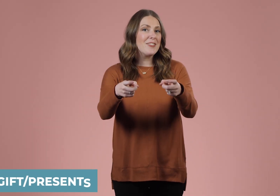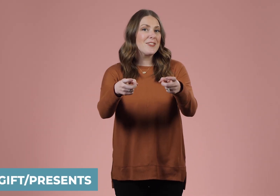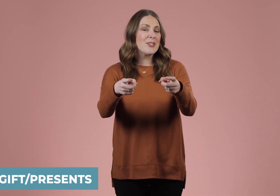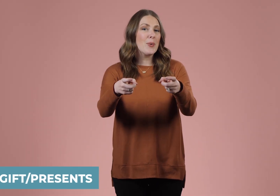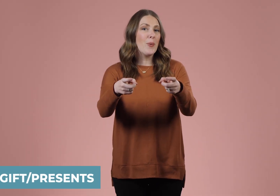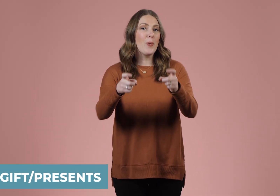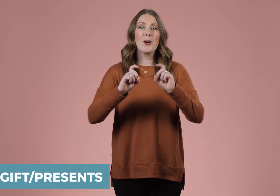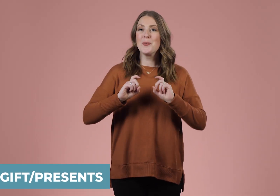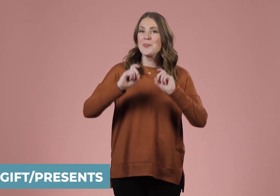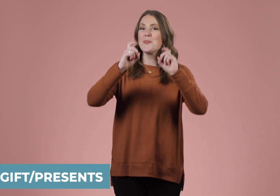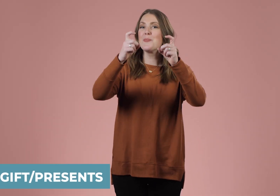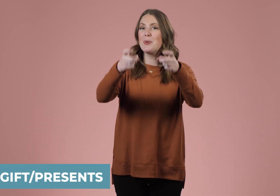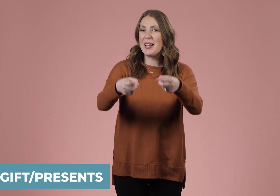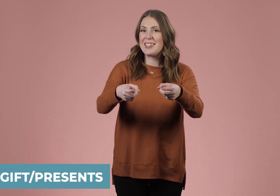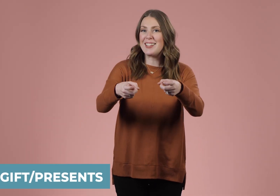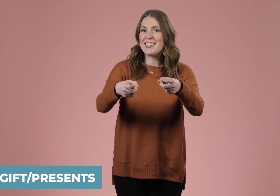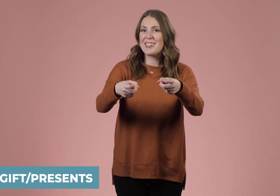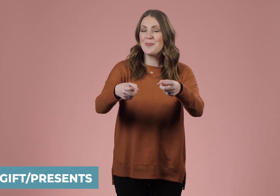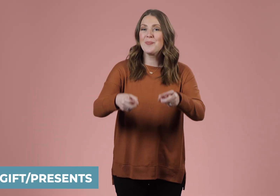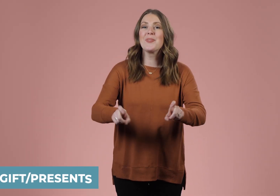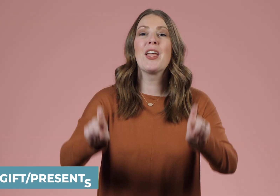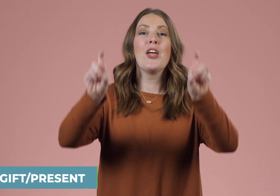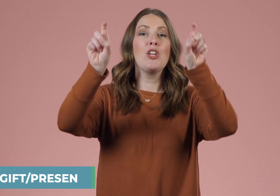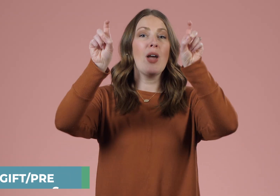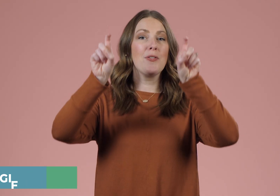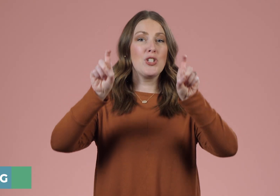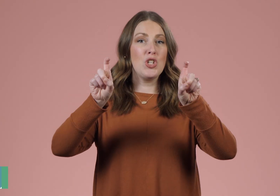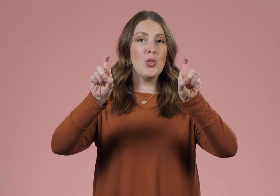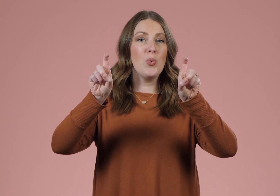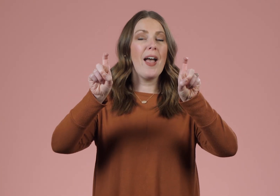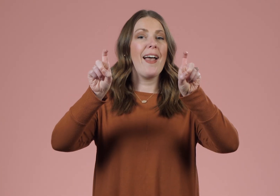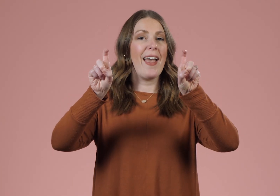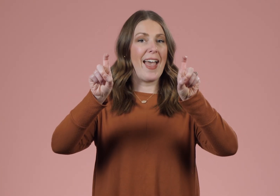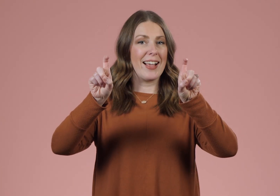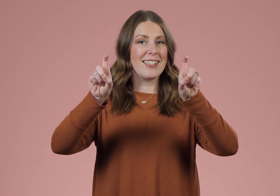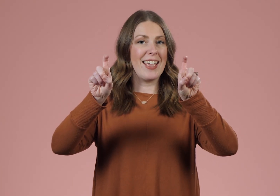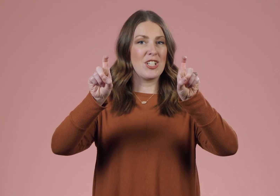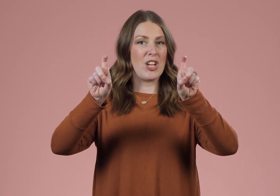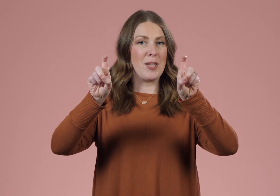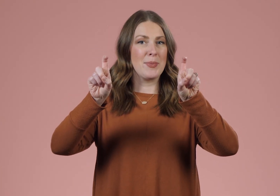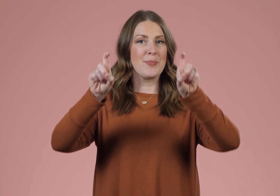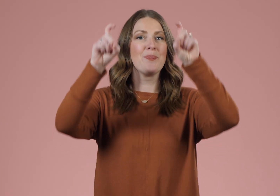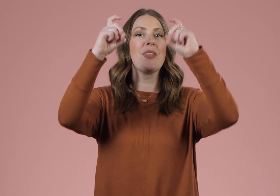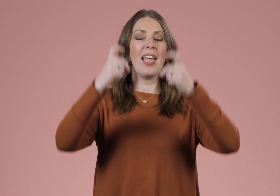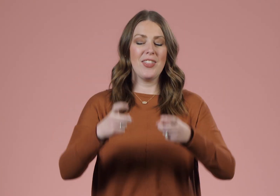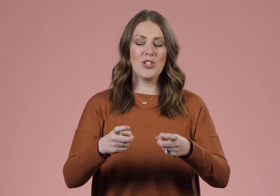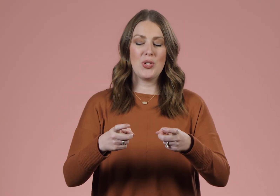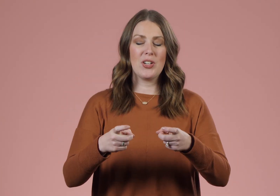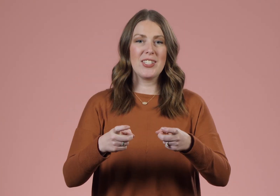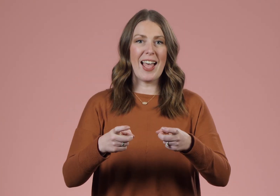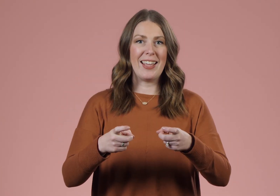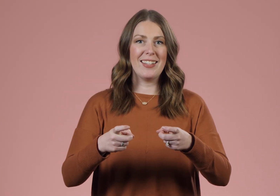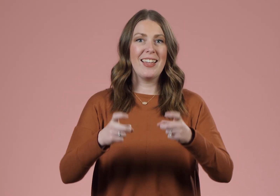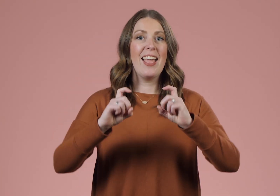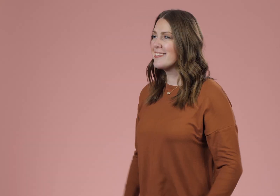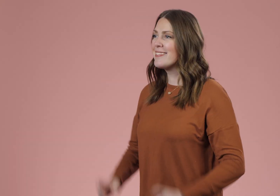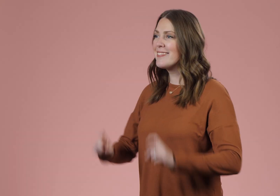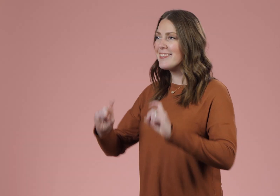Gift or presents. You have two X hand shapes and they're to their side. And it's like